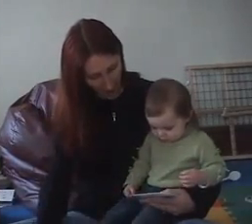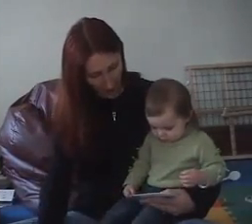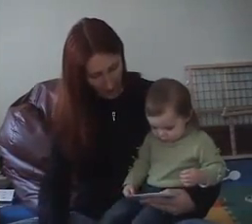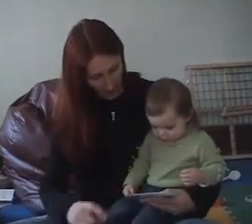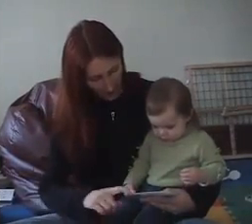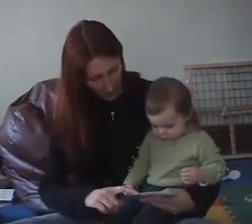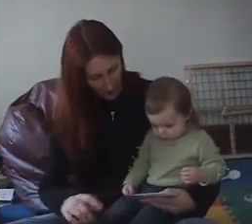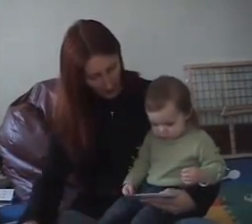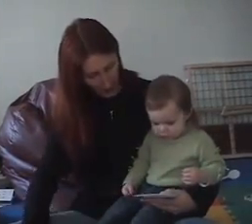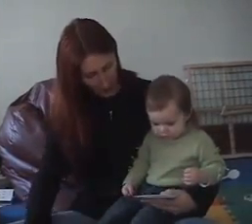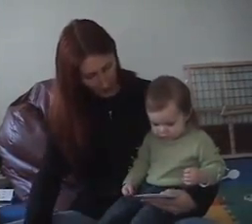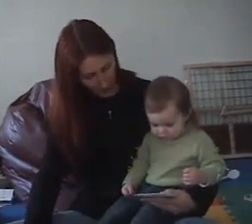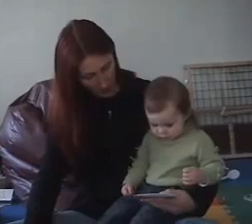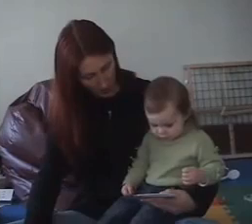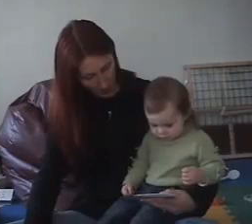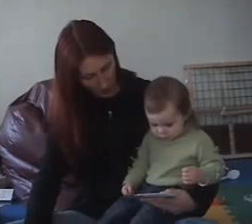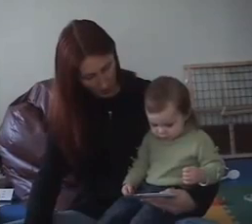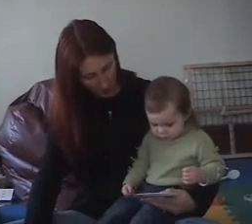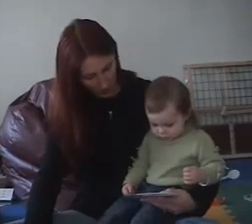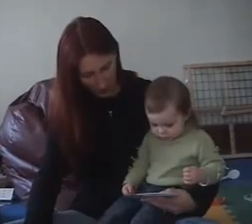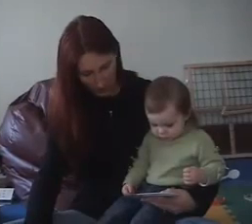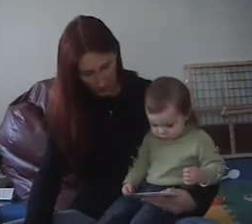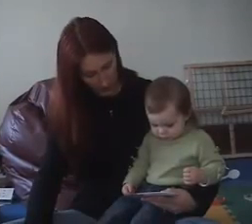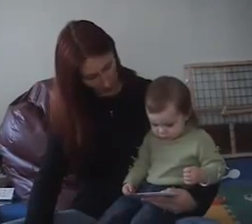And that baby's finished. What's the sign finished?